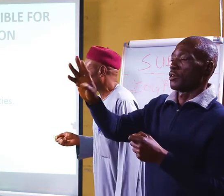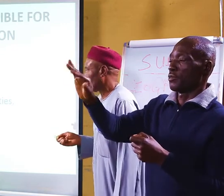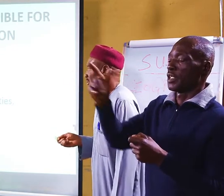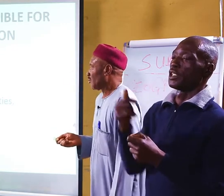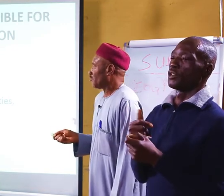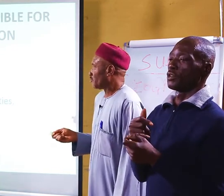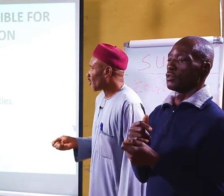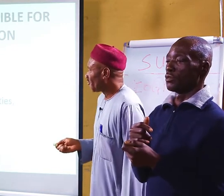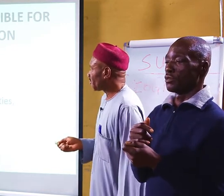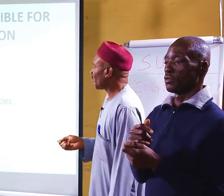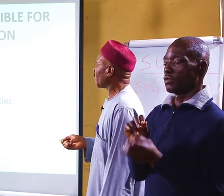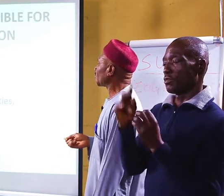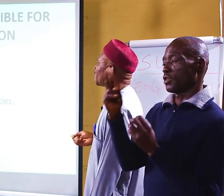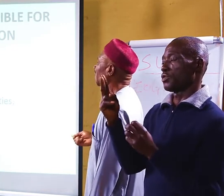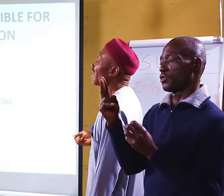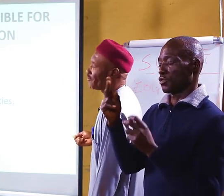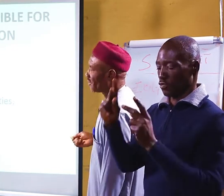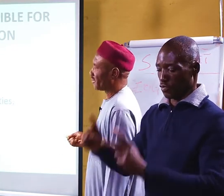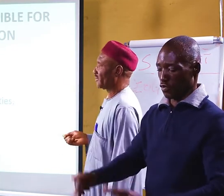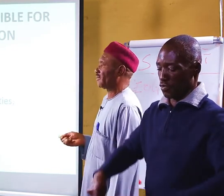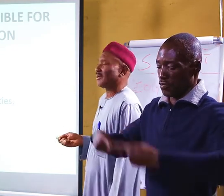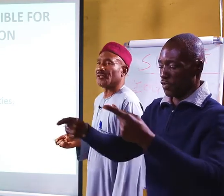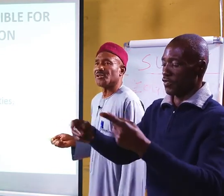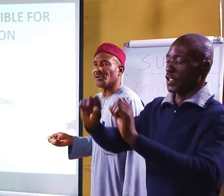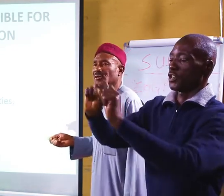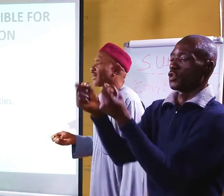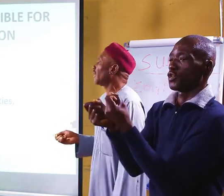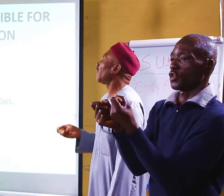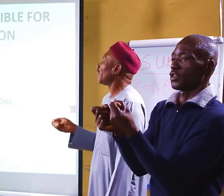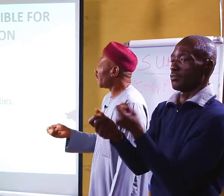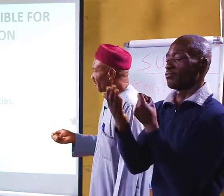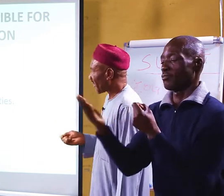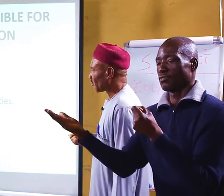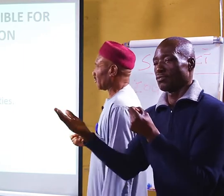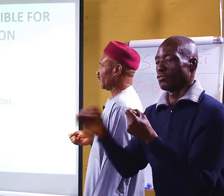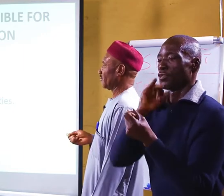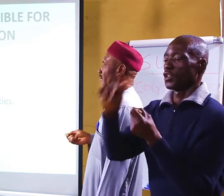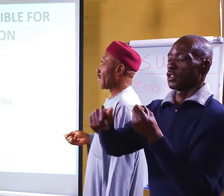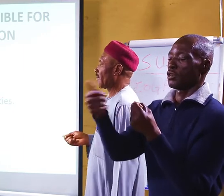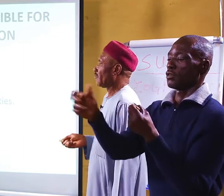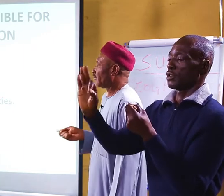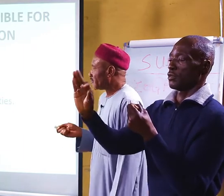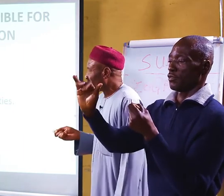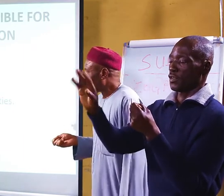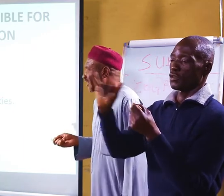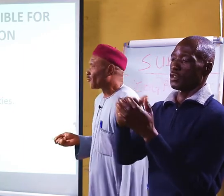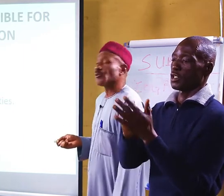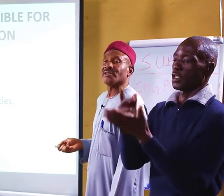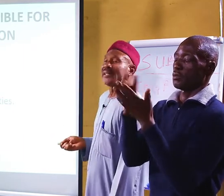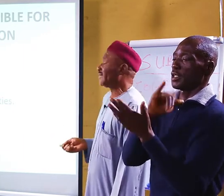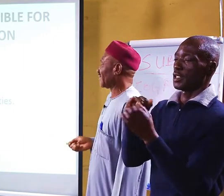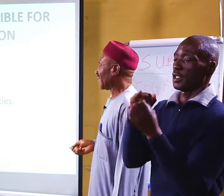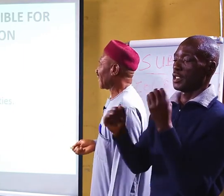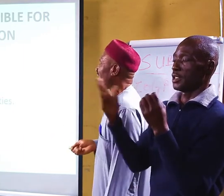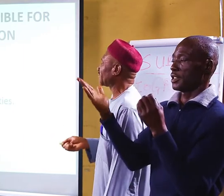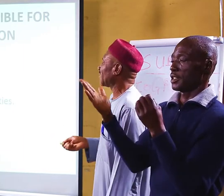factors. Provision of social amenities is another factor. The last but not